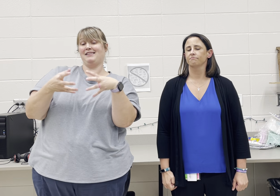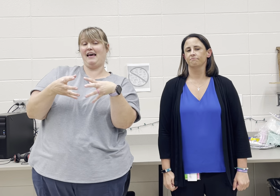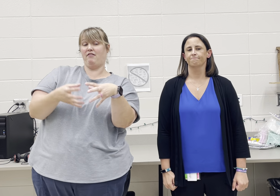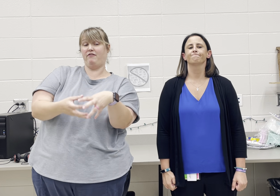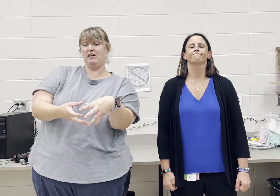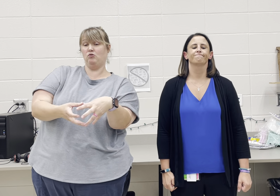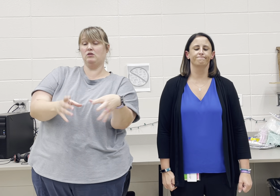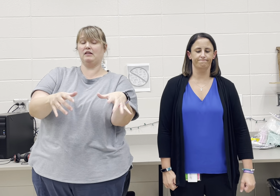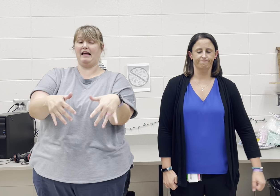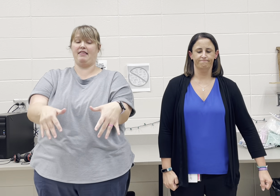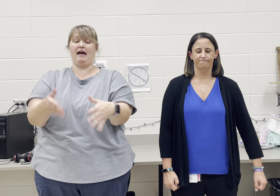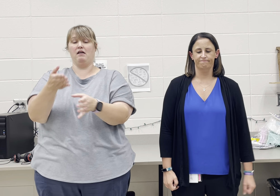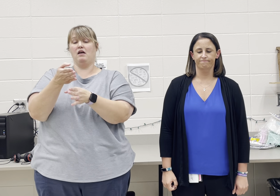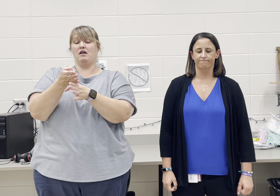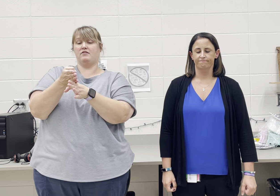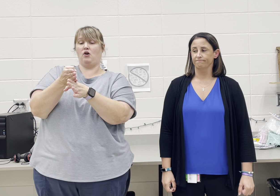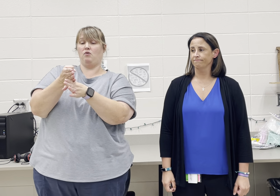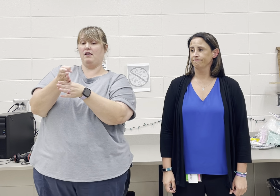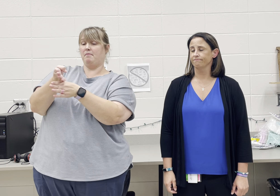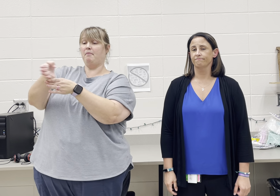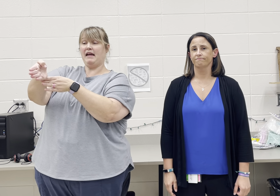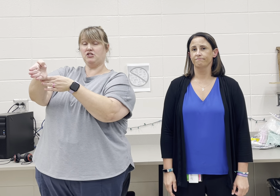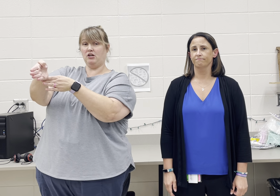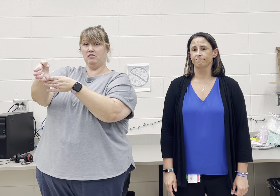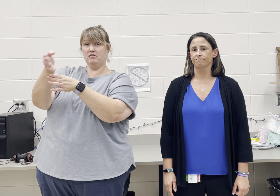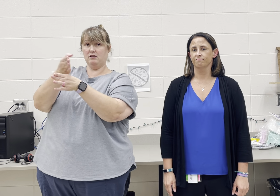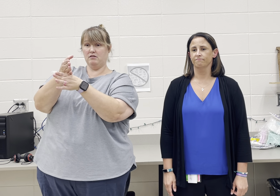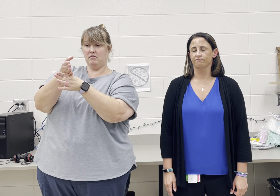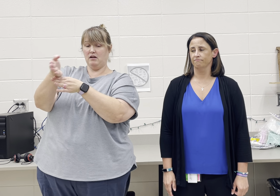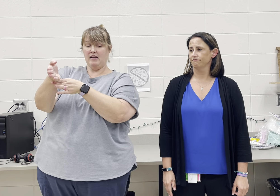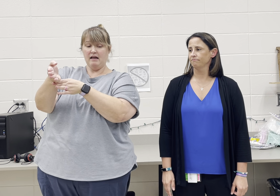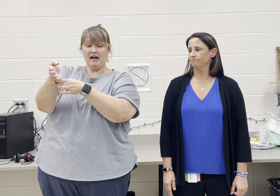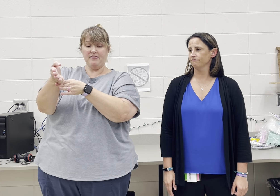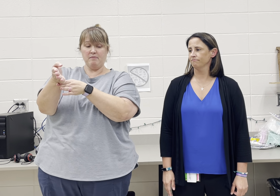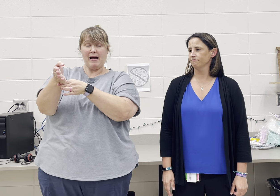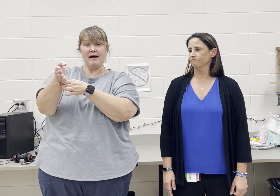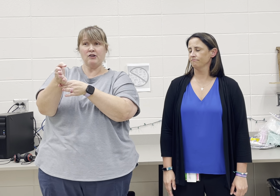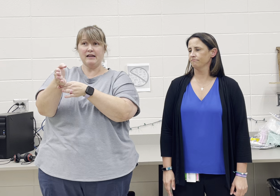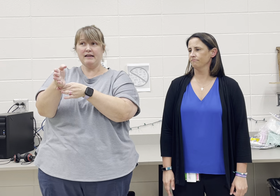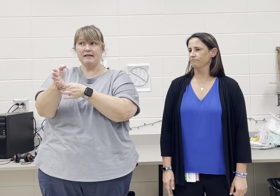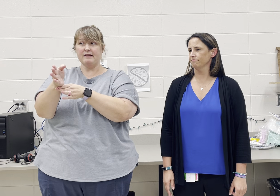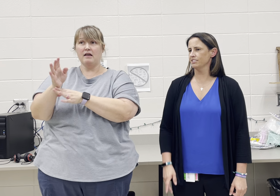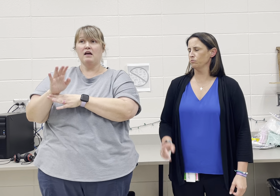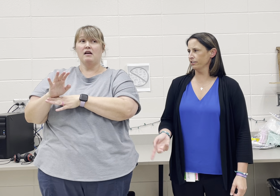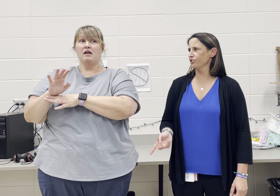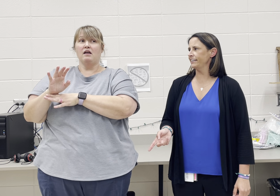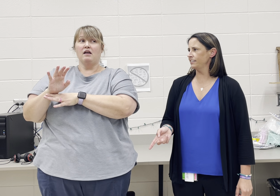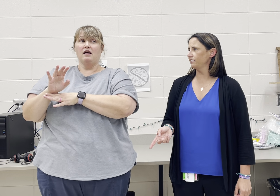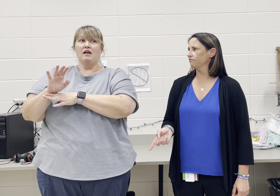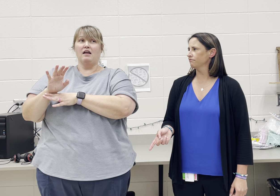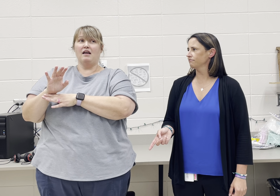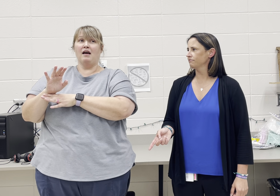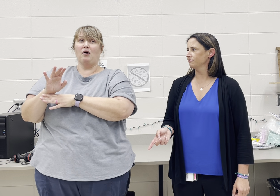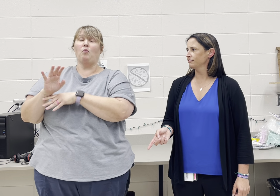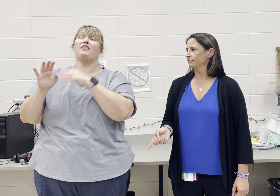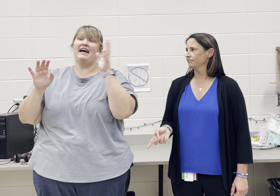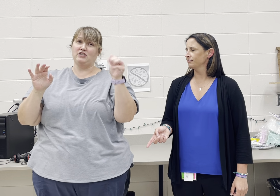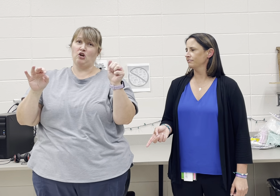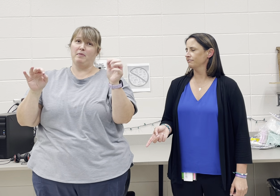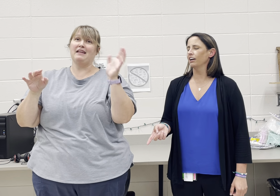that field like that. So major, and then minor is someone under 18. Well, that too, but in